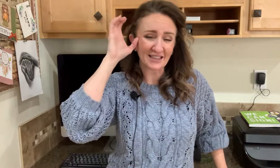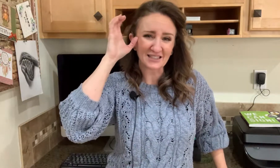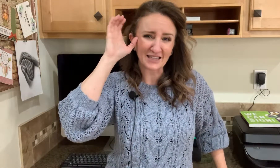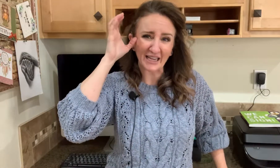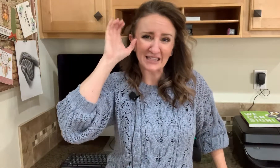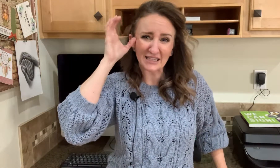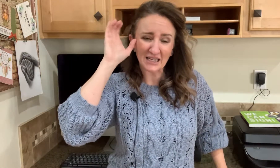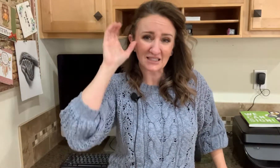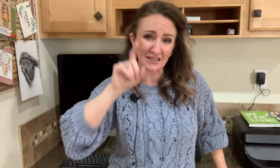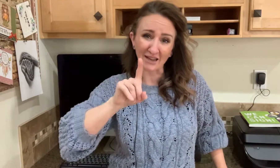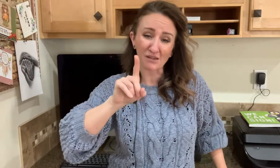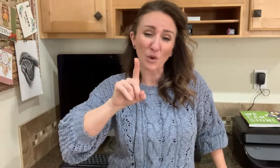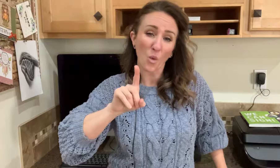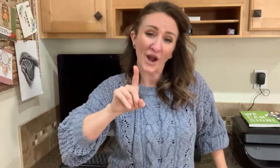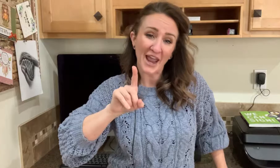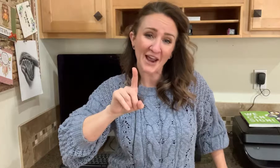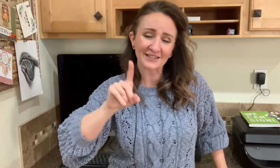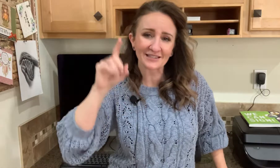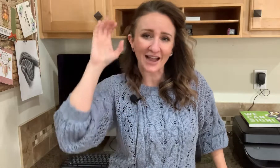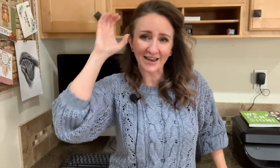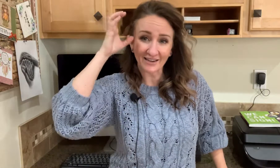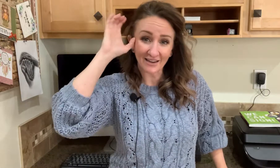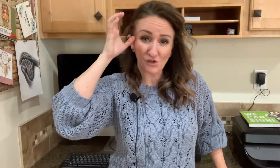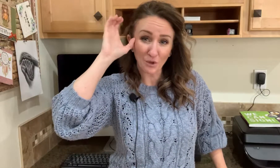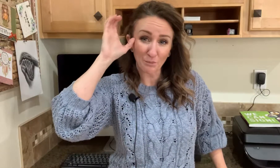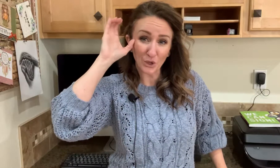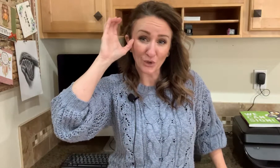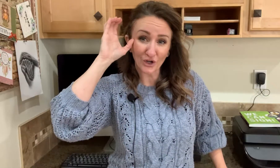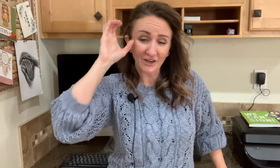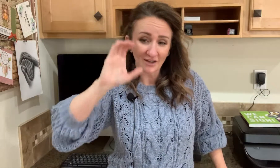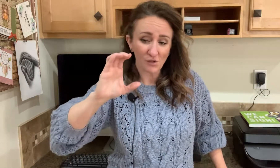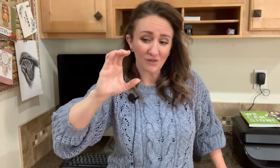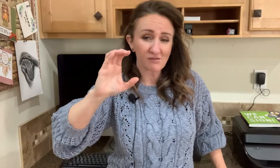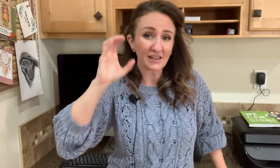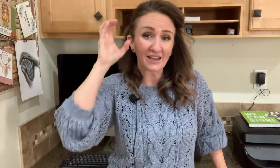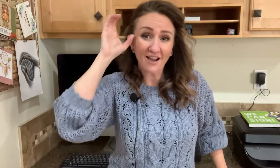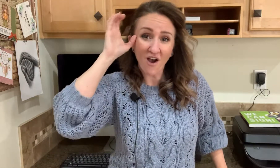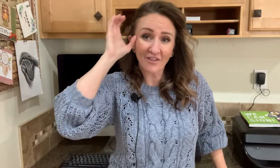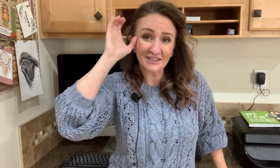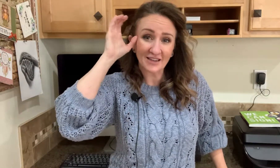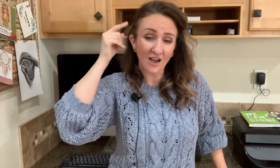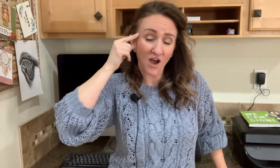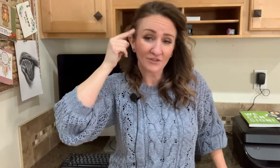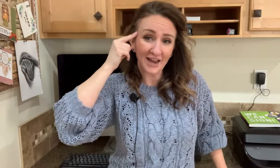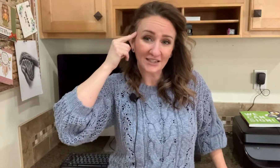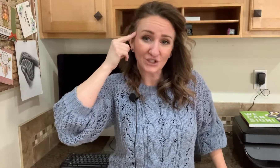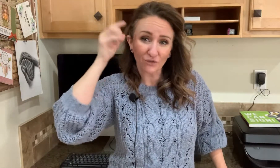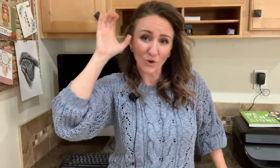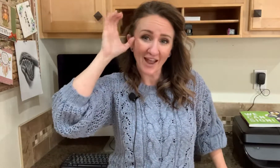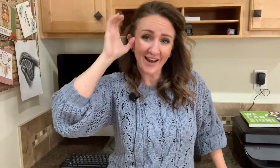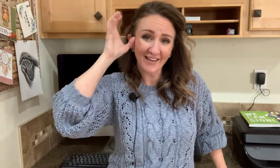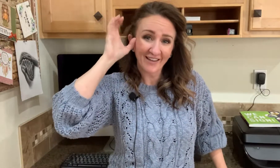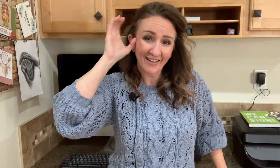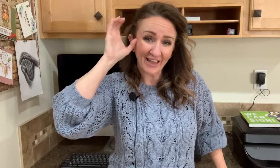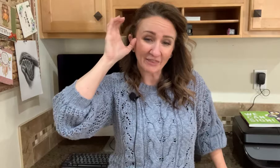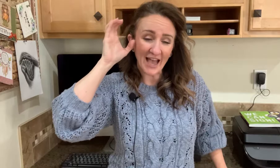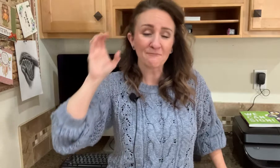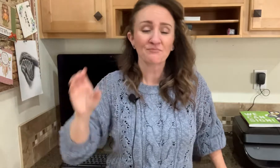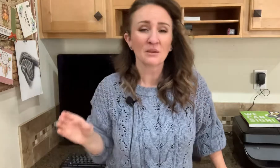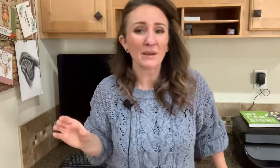the easiest, and it's a one-handed sign, is computer. So the C on the next to your forehead, like that. But I